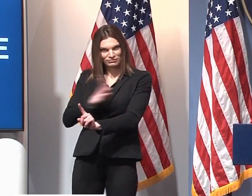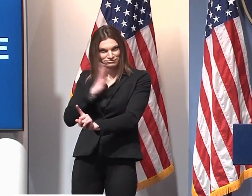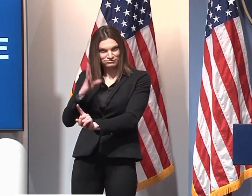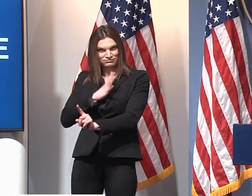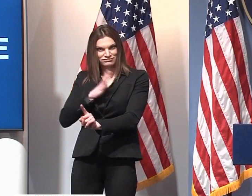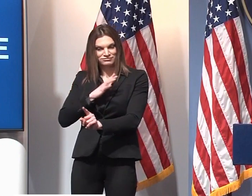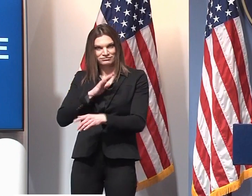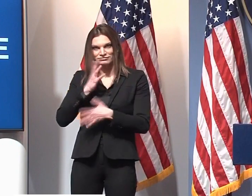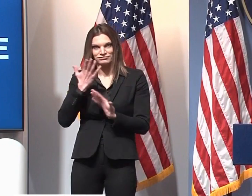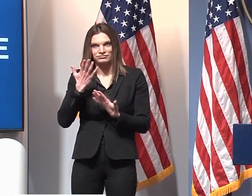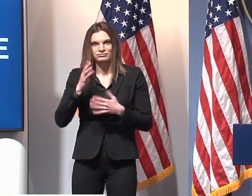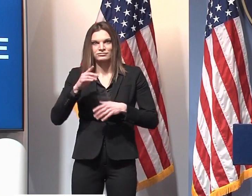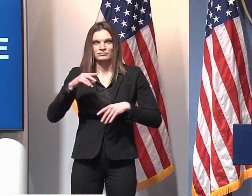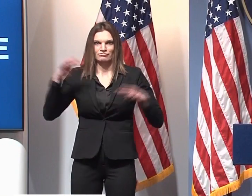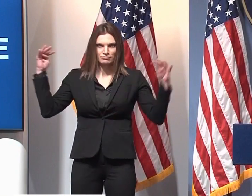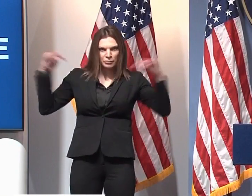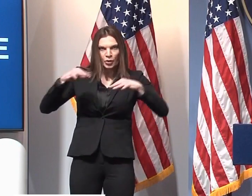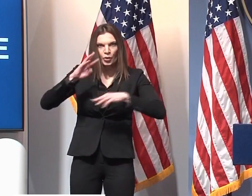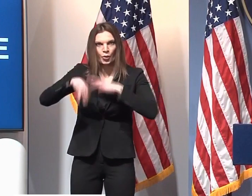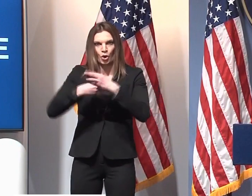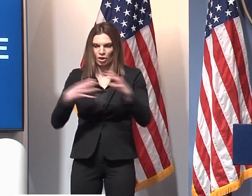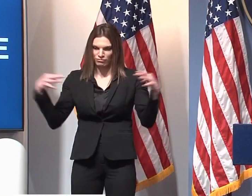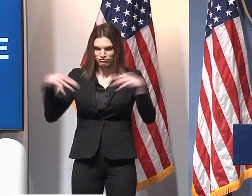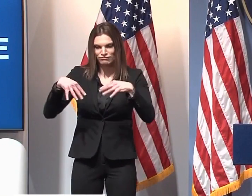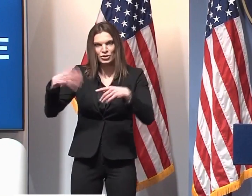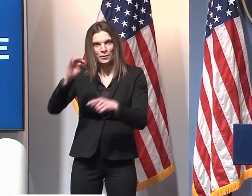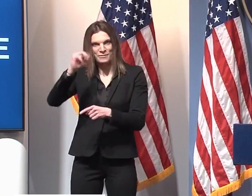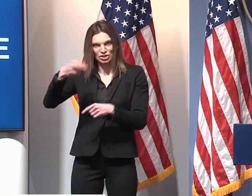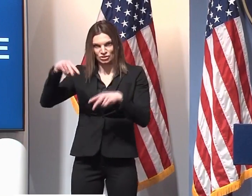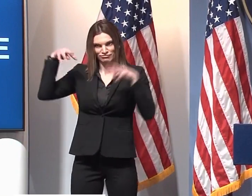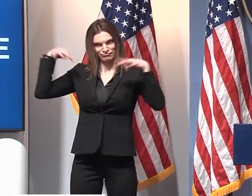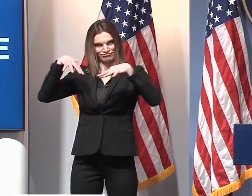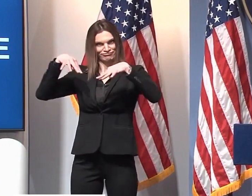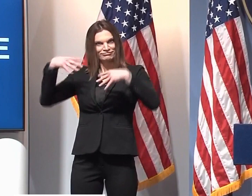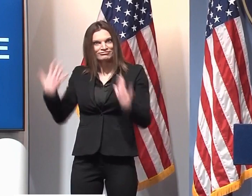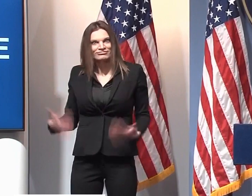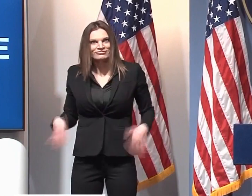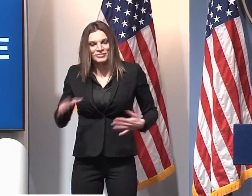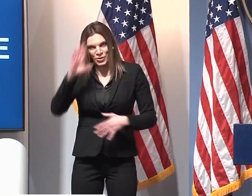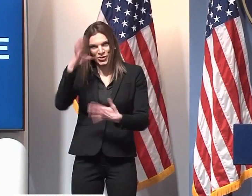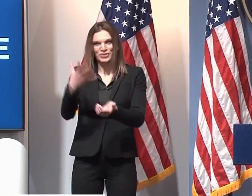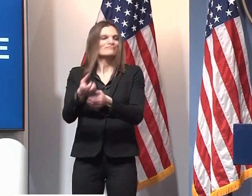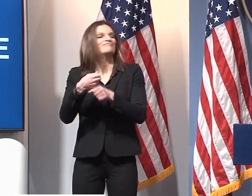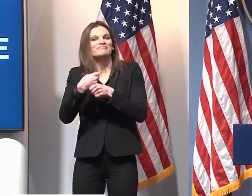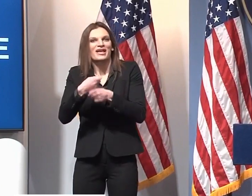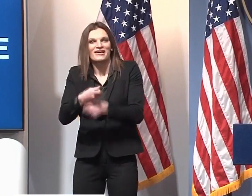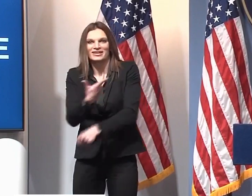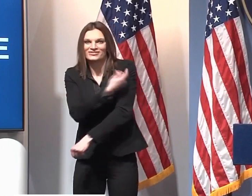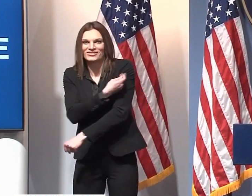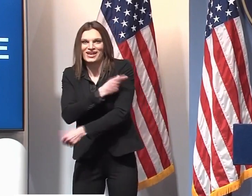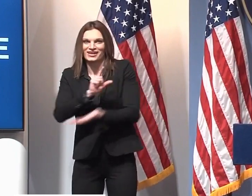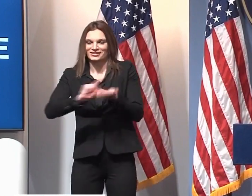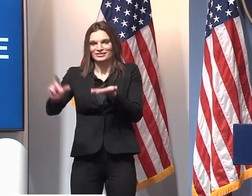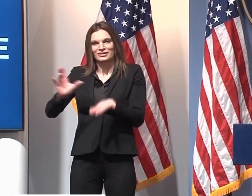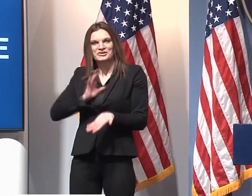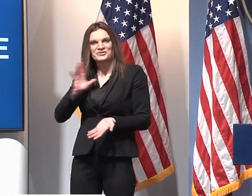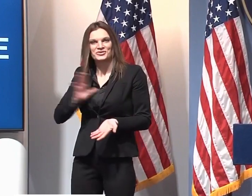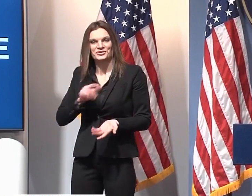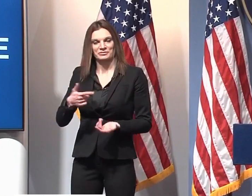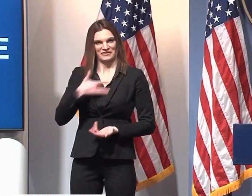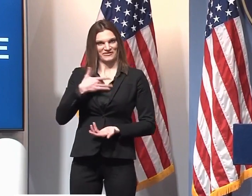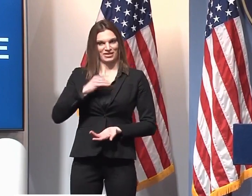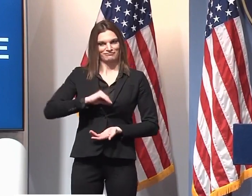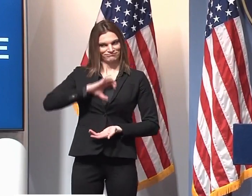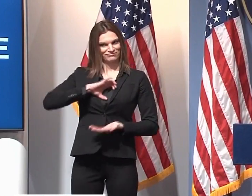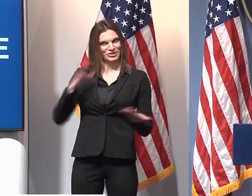national news and globally actually watching what was happening in Portage, Michigan. So the partnership that